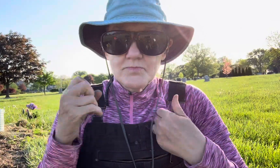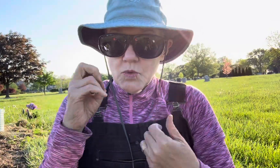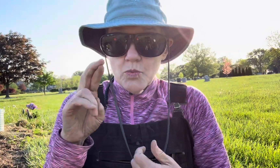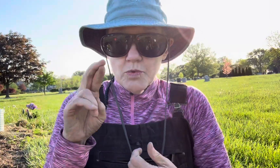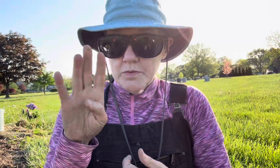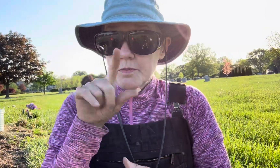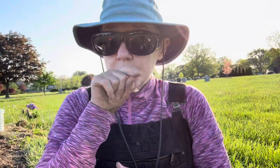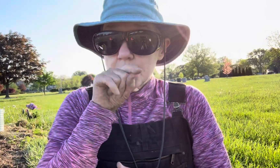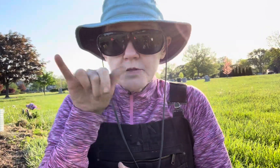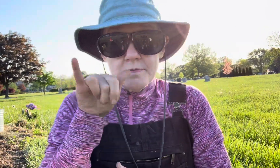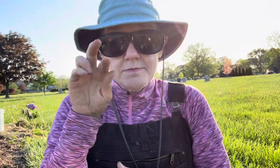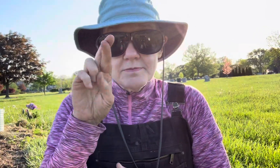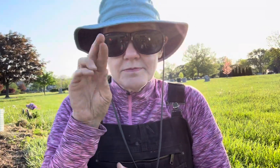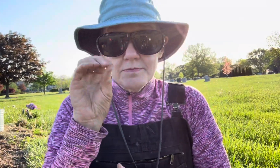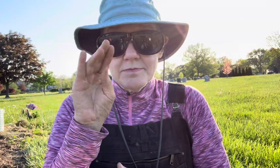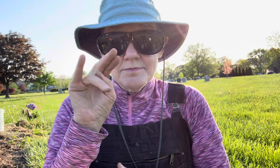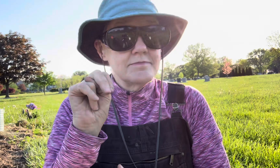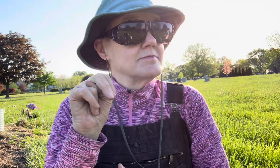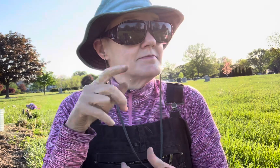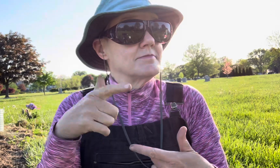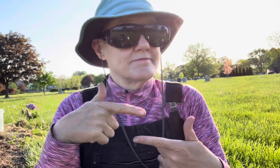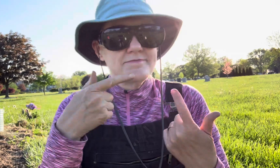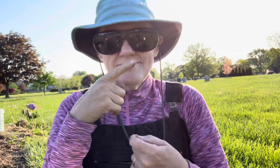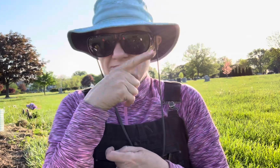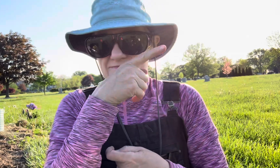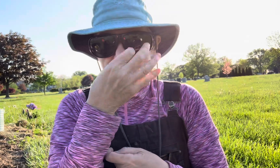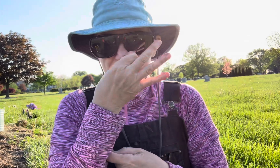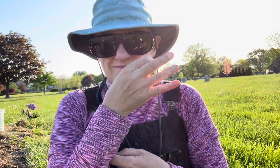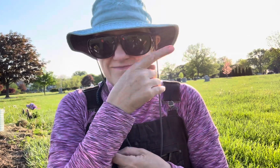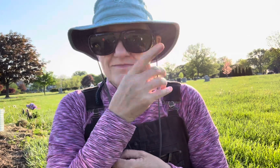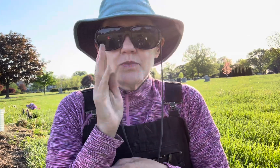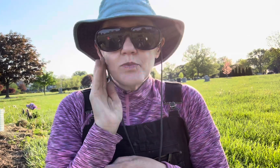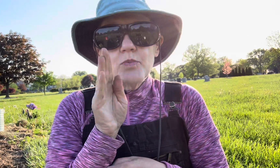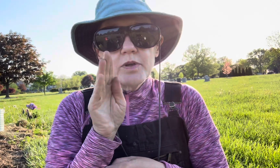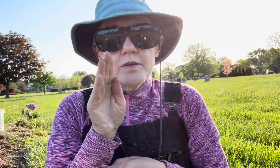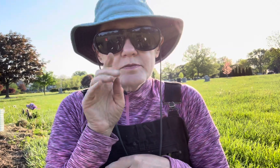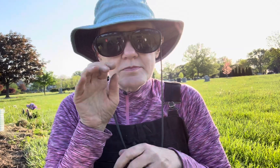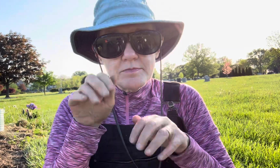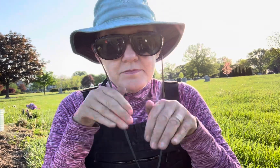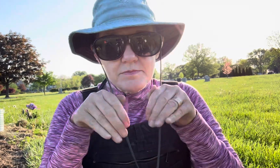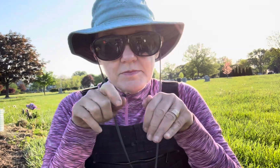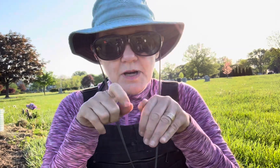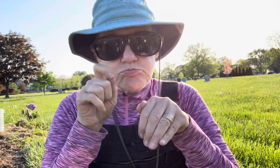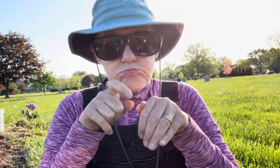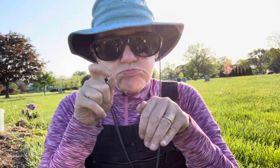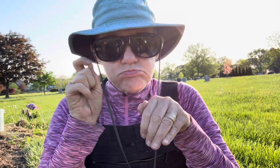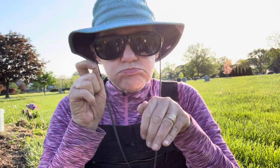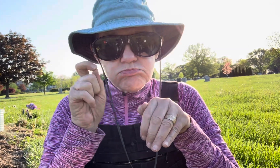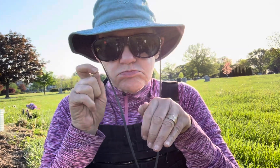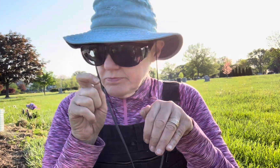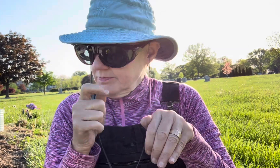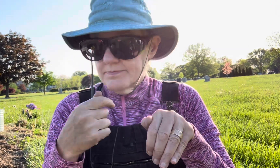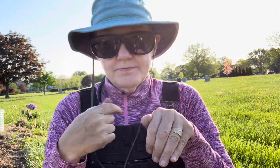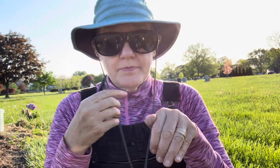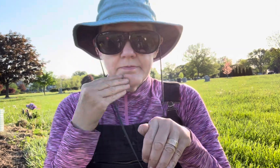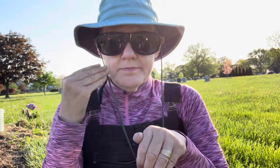I'm concerned that animals or birds like robins, this one living right up in that tree, are going to come dig these up or pull them